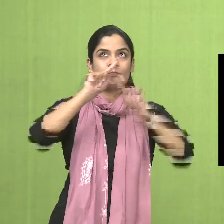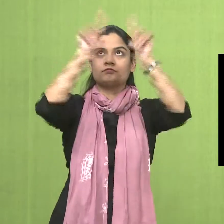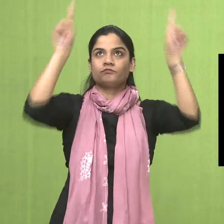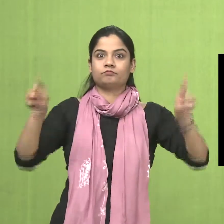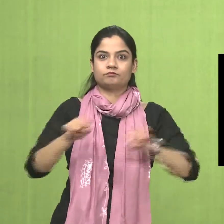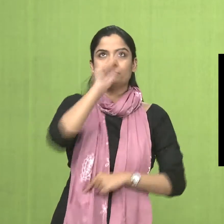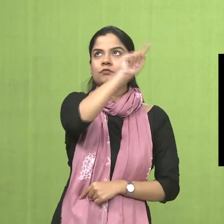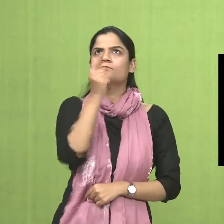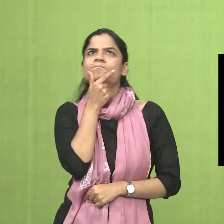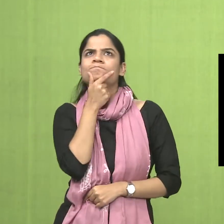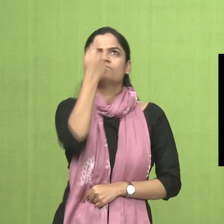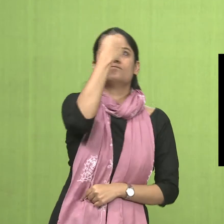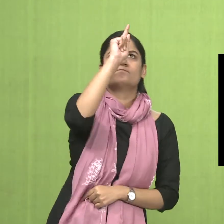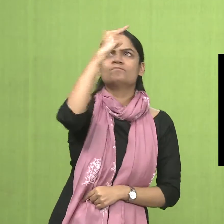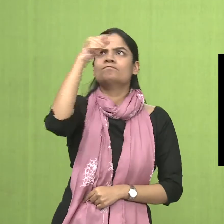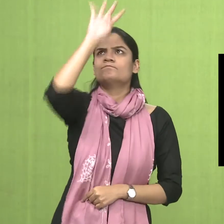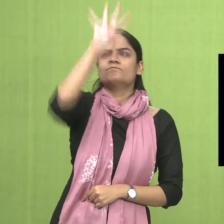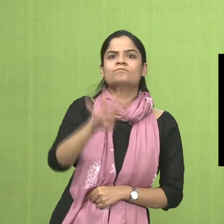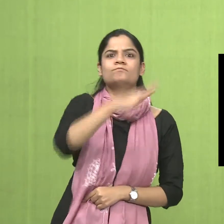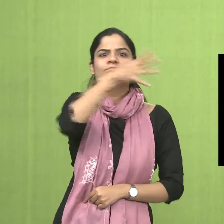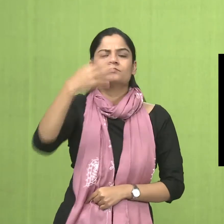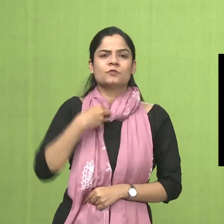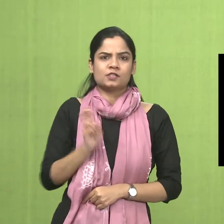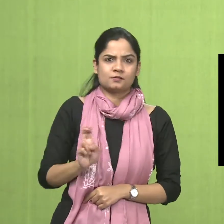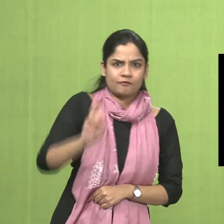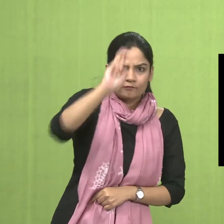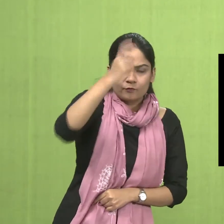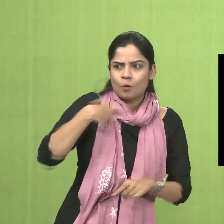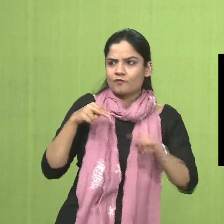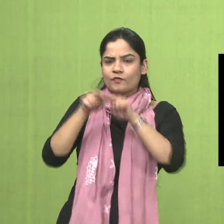meetings with family, friends, etc.